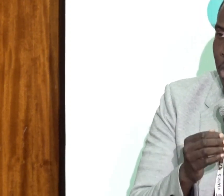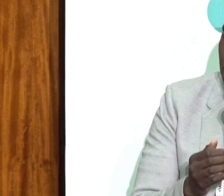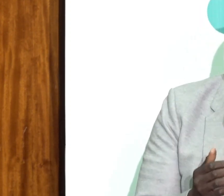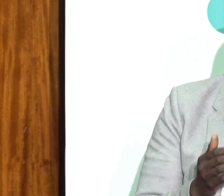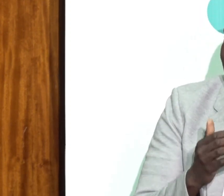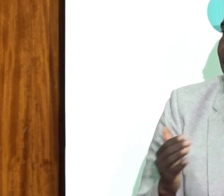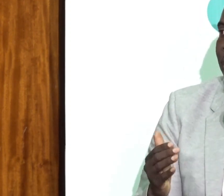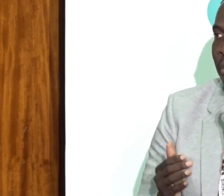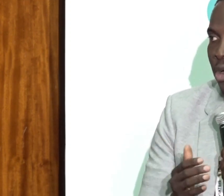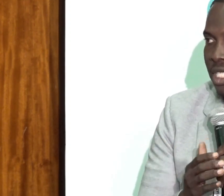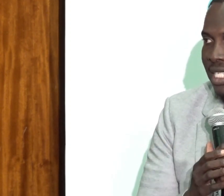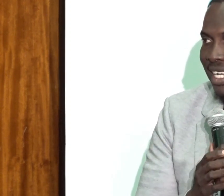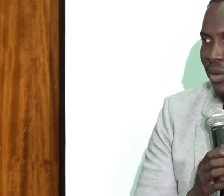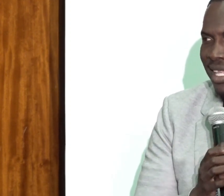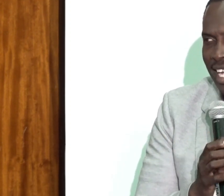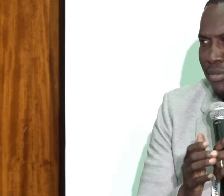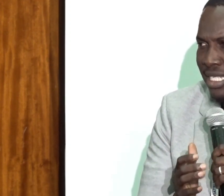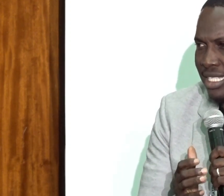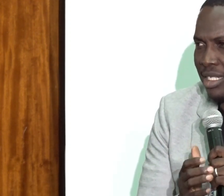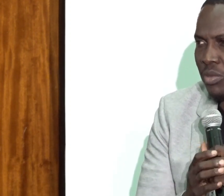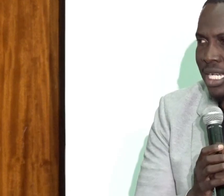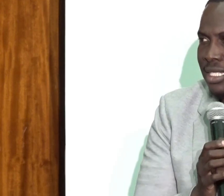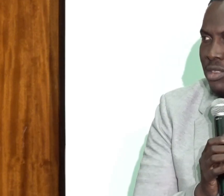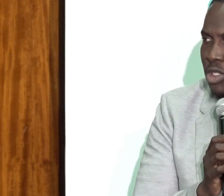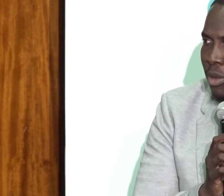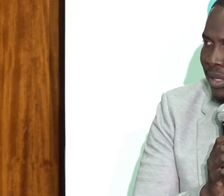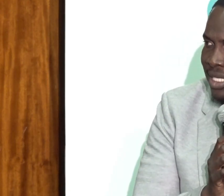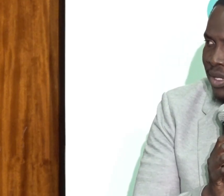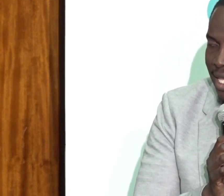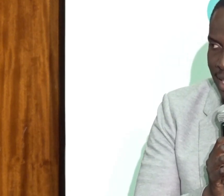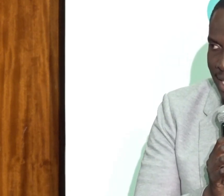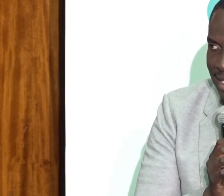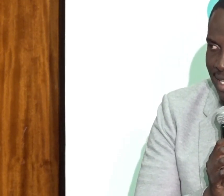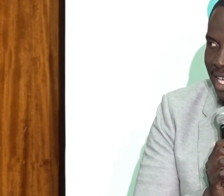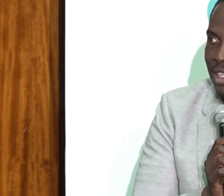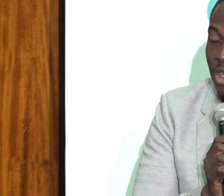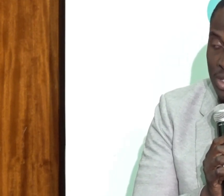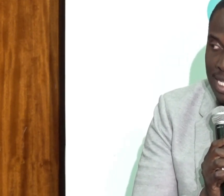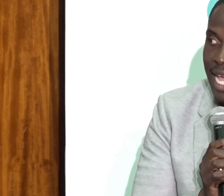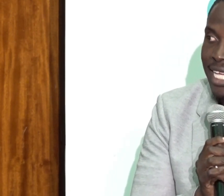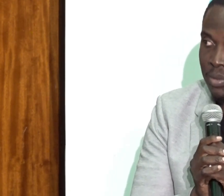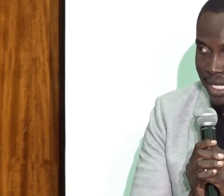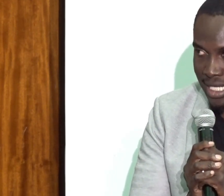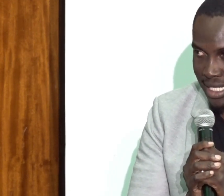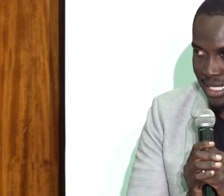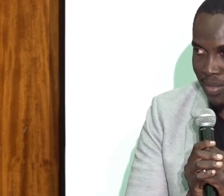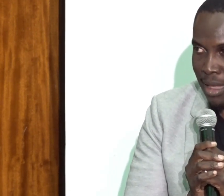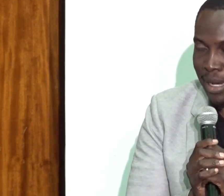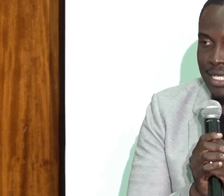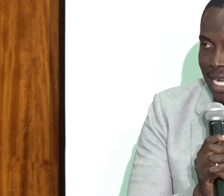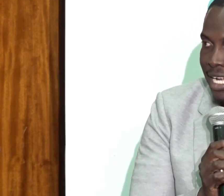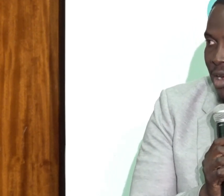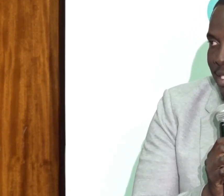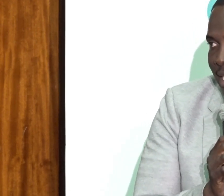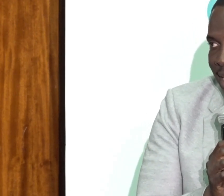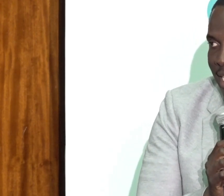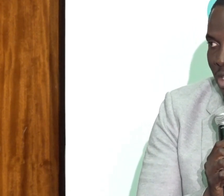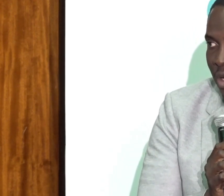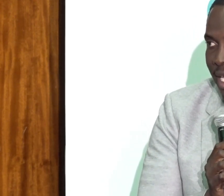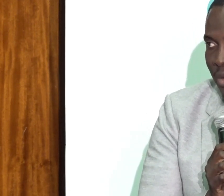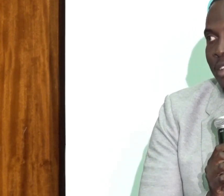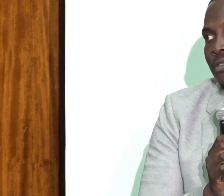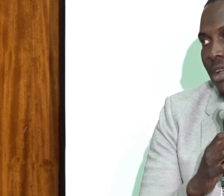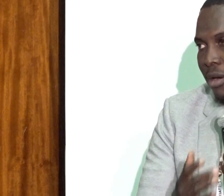that we're using a passive approach with a government system that is also busy with other things. Those are expected. But right now, as the